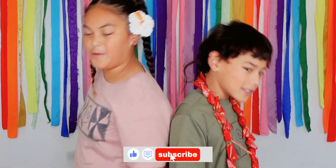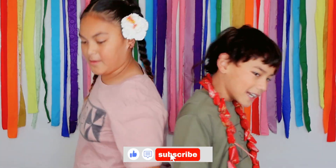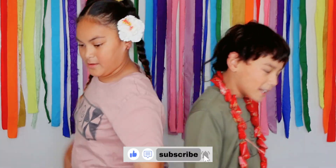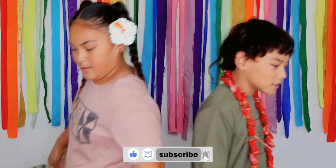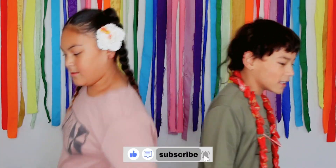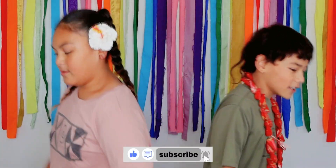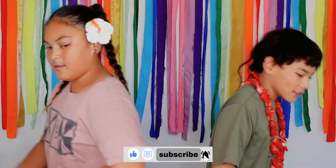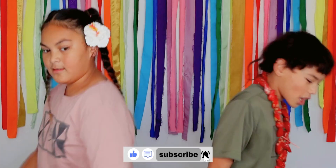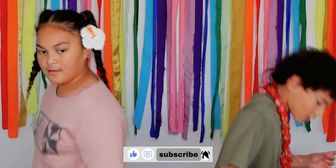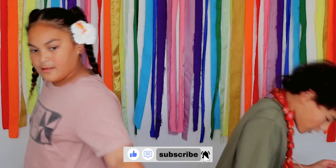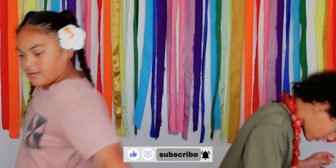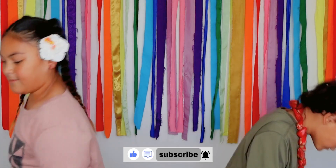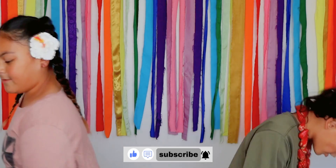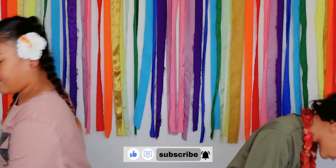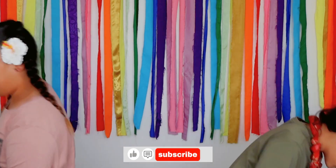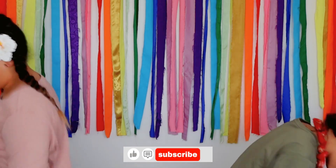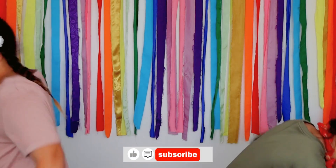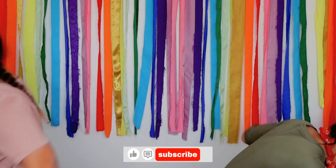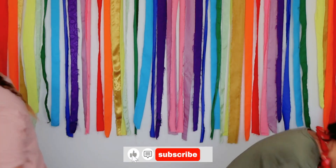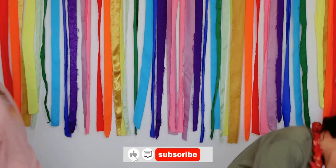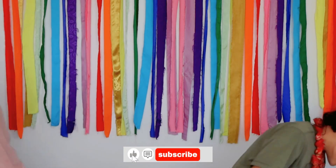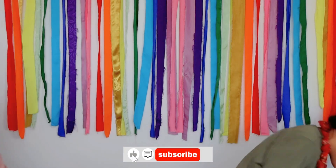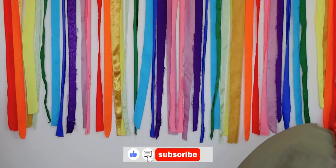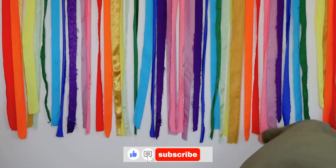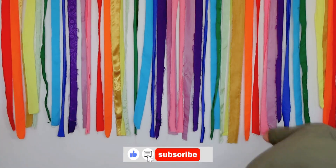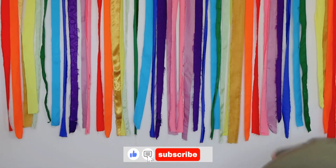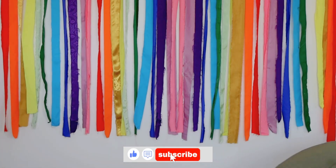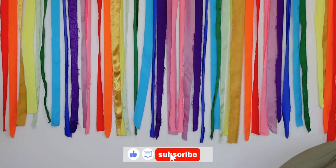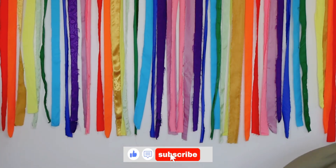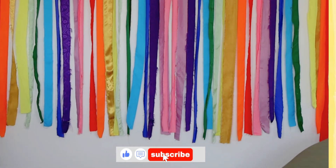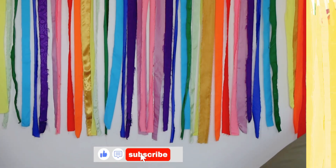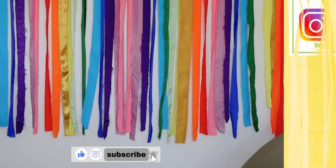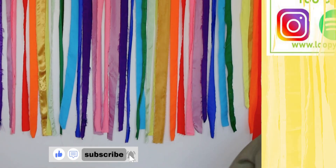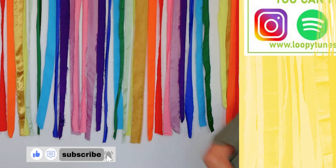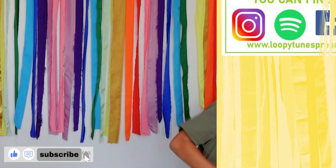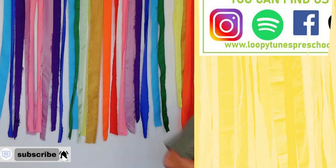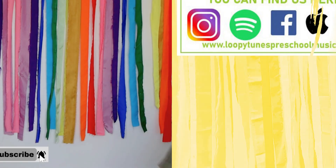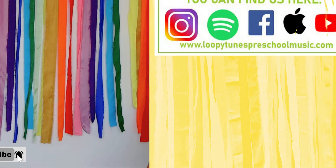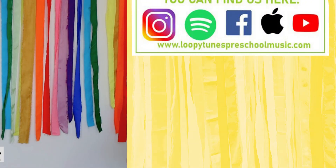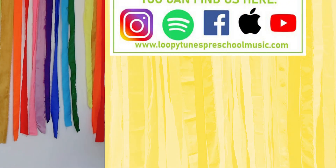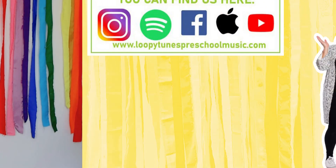Choo!